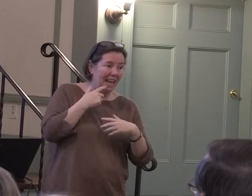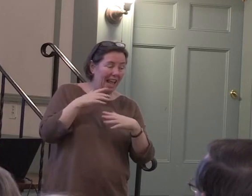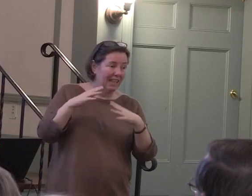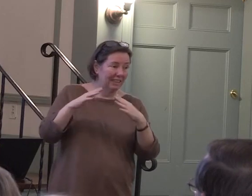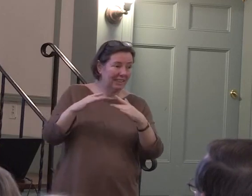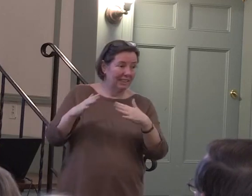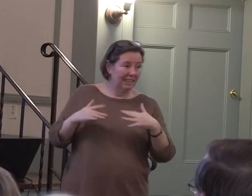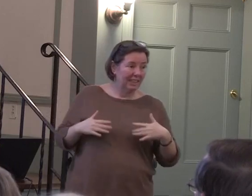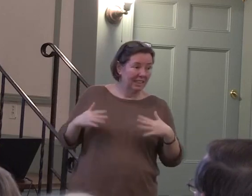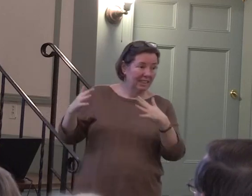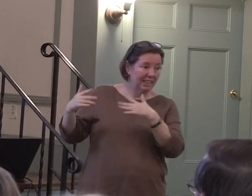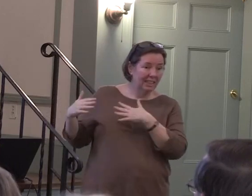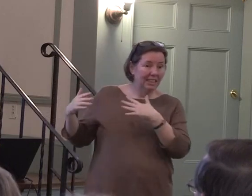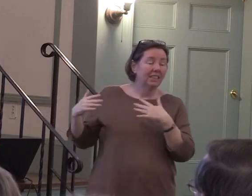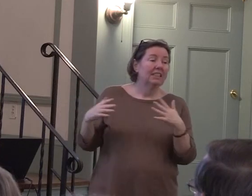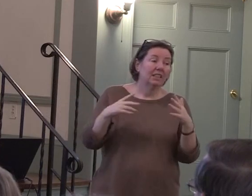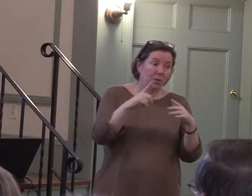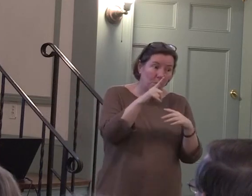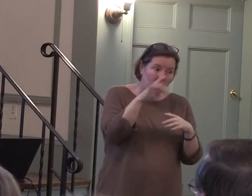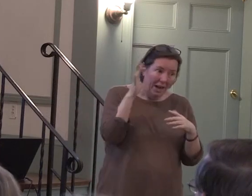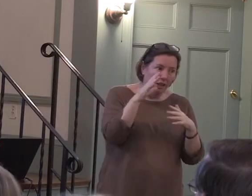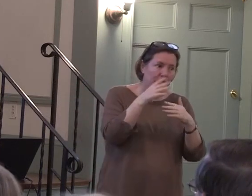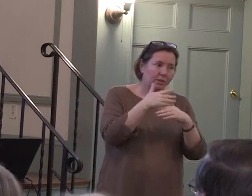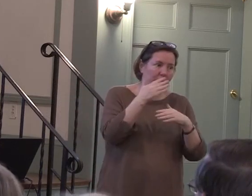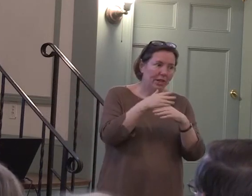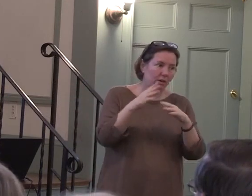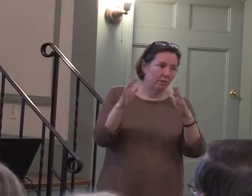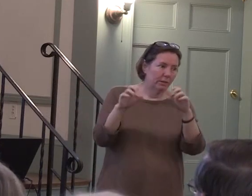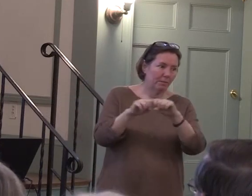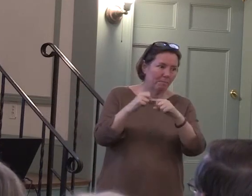In the new building, it blew over 100 windows.